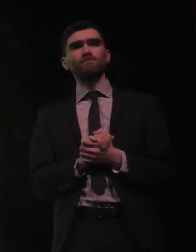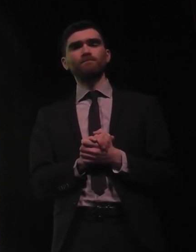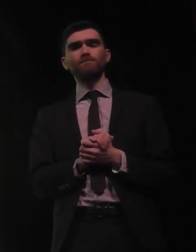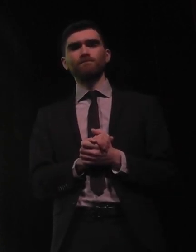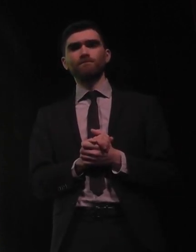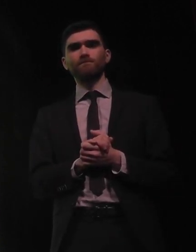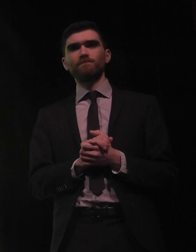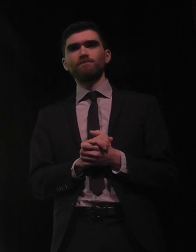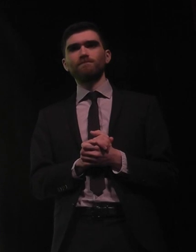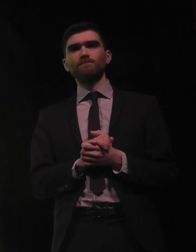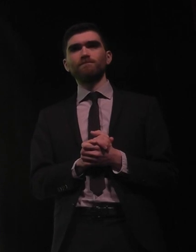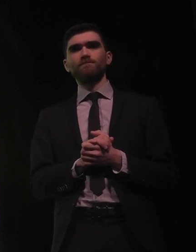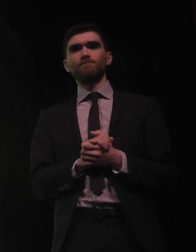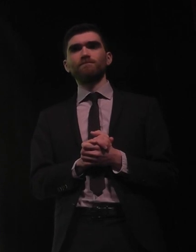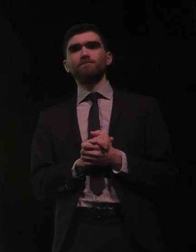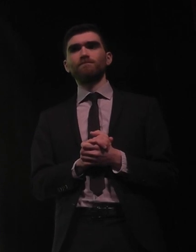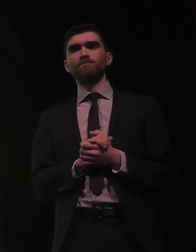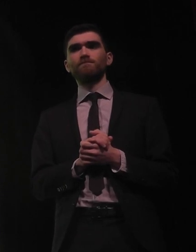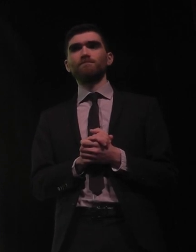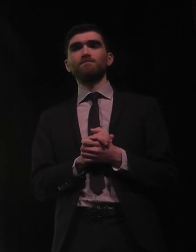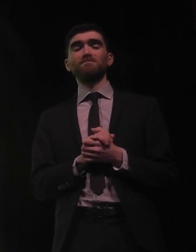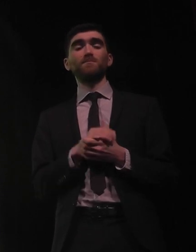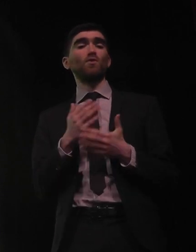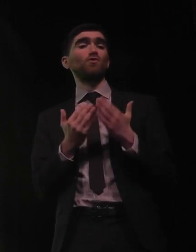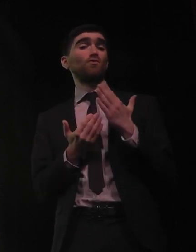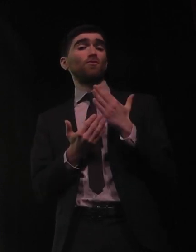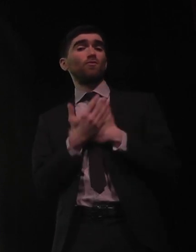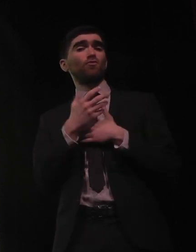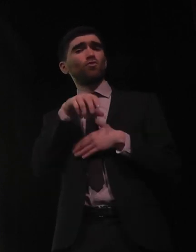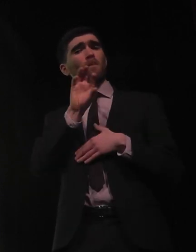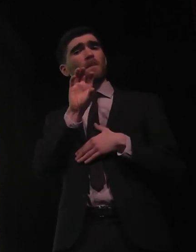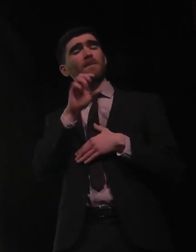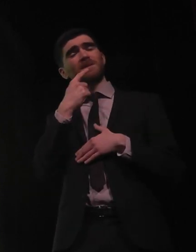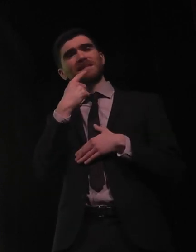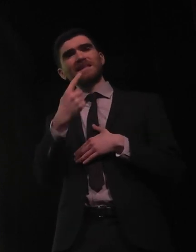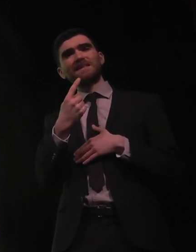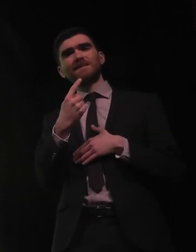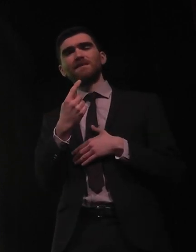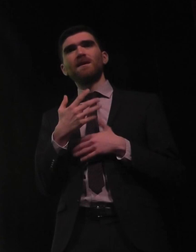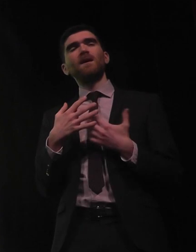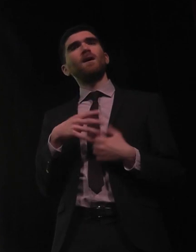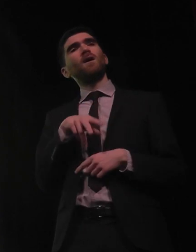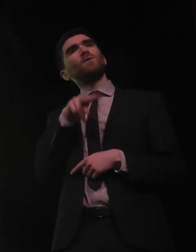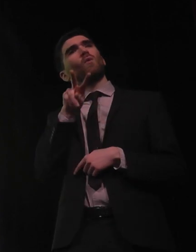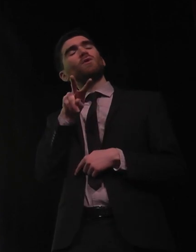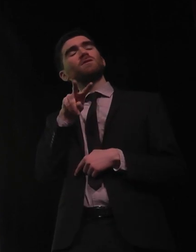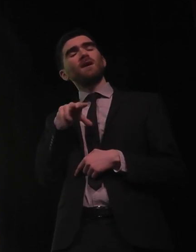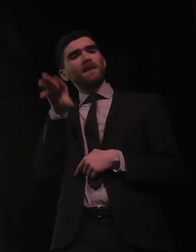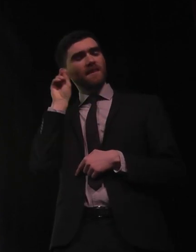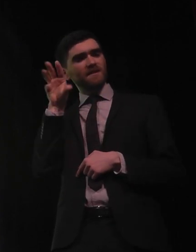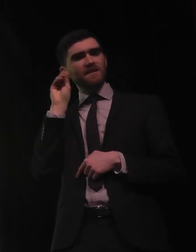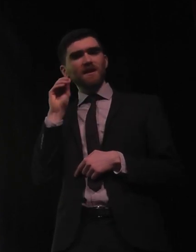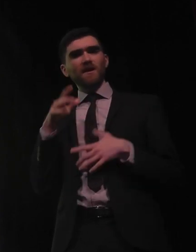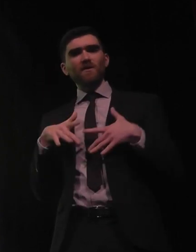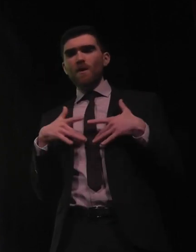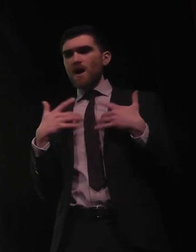Alice, a new member, writes at her first party meeting, I felt, as I was listening, that this was a party where the power was